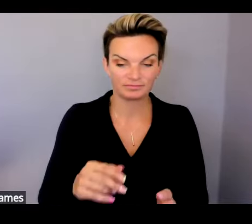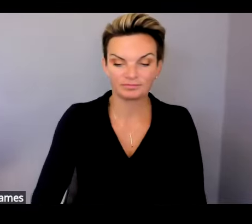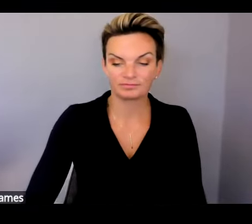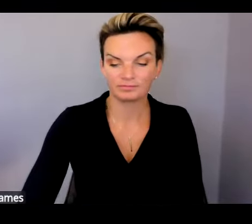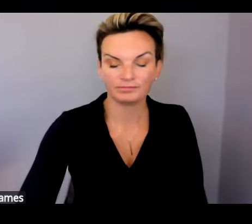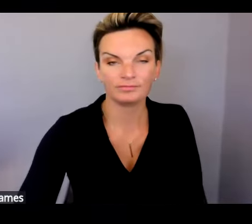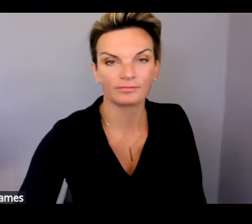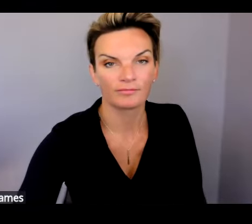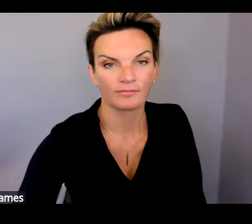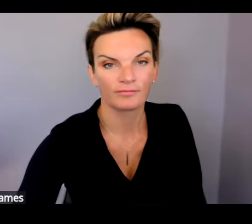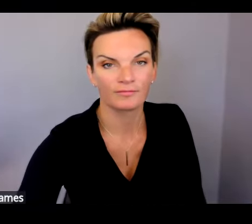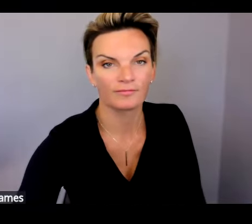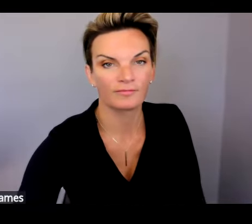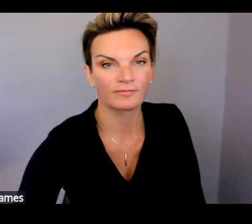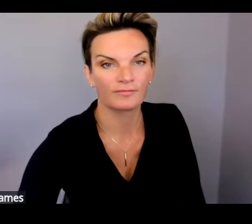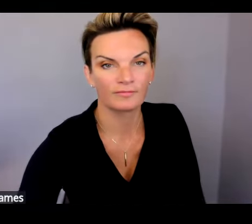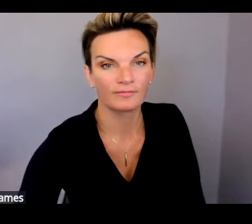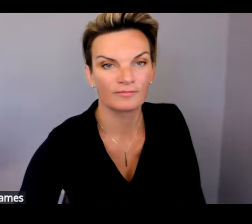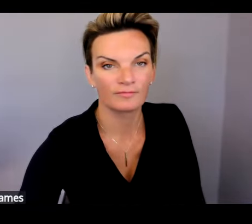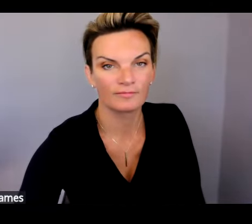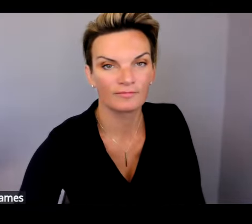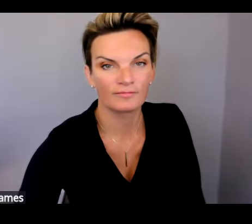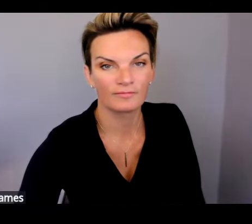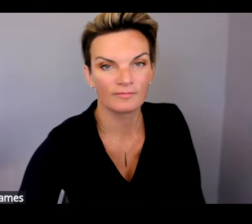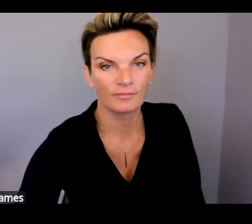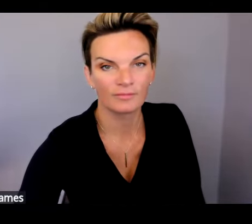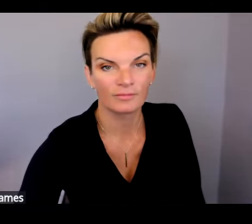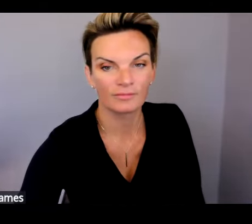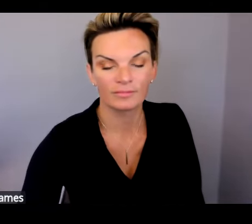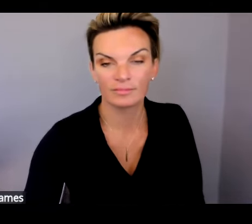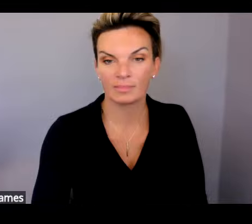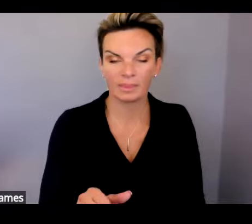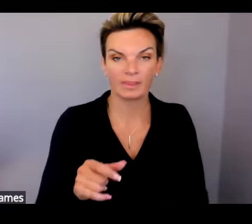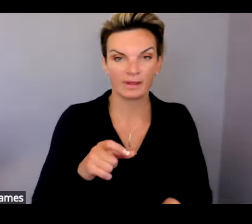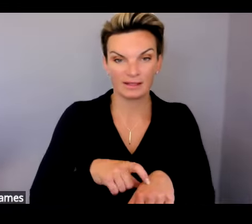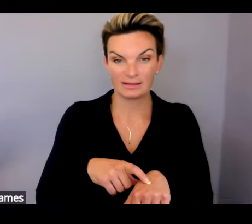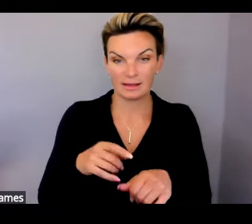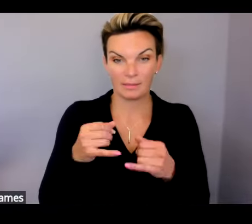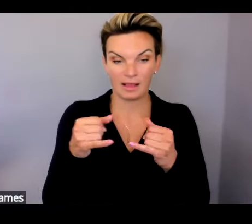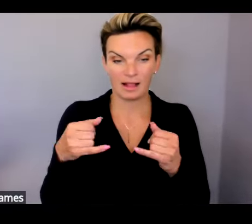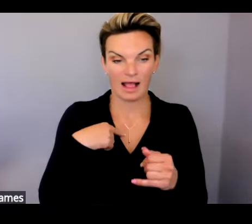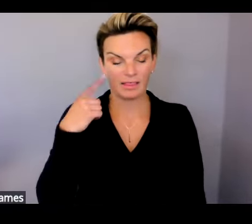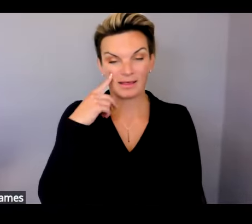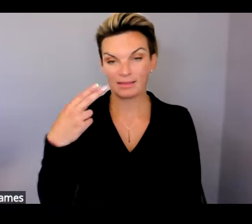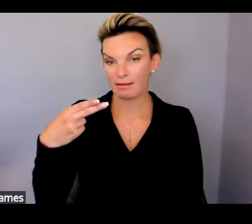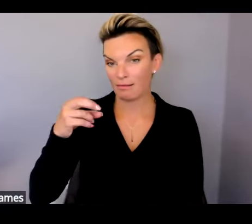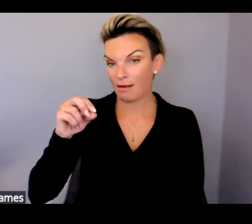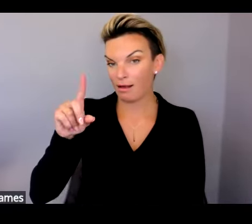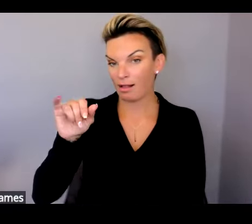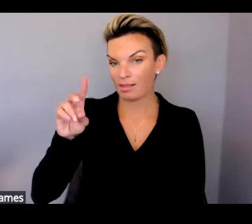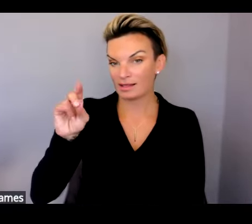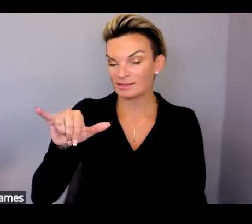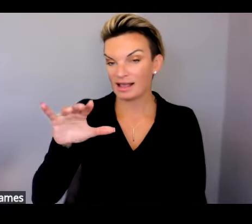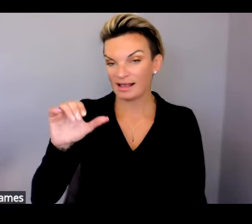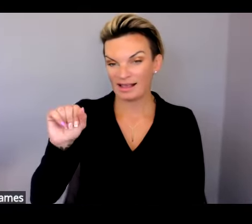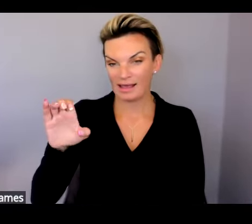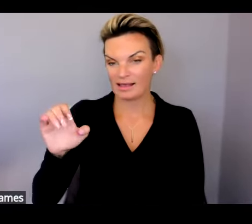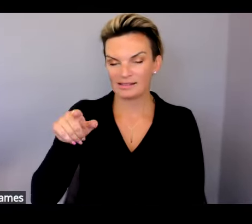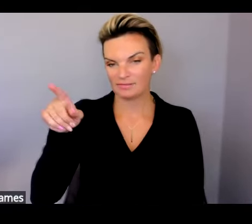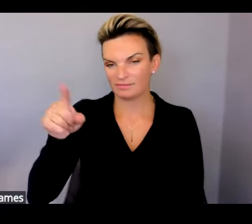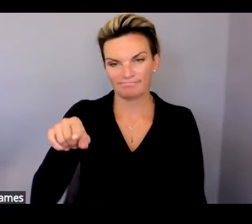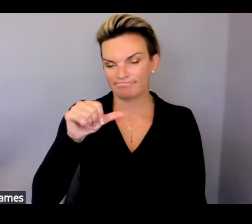timeline, I think the Holiday case is being misread, frankly, here. The issue in the Holiday case was